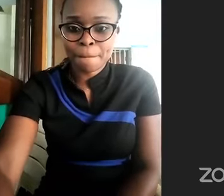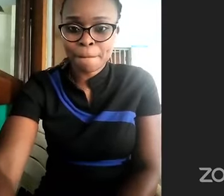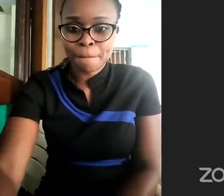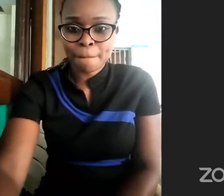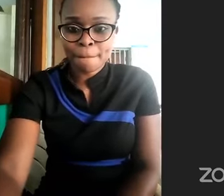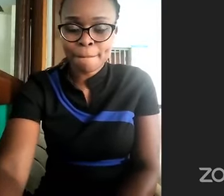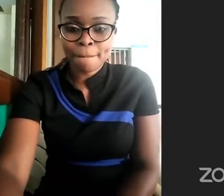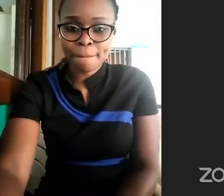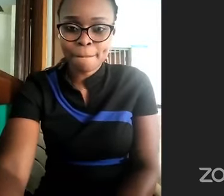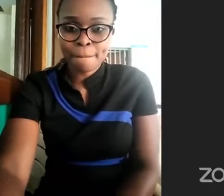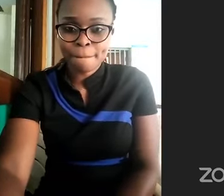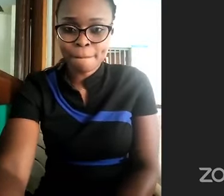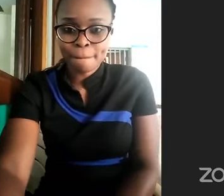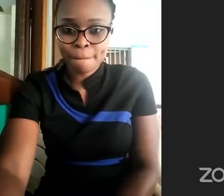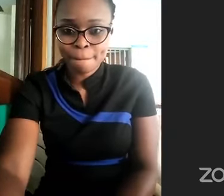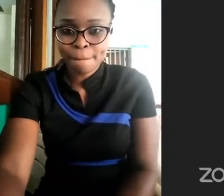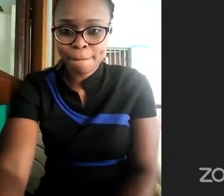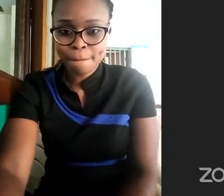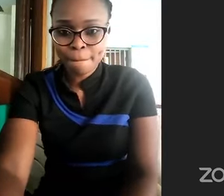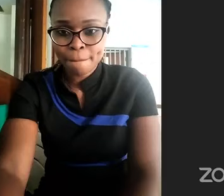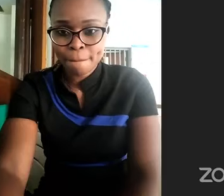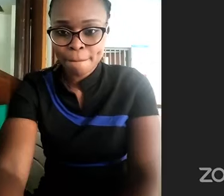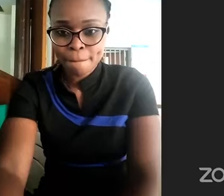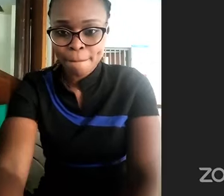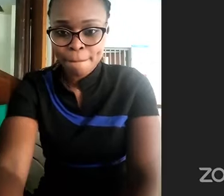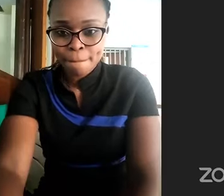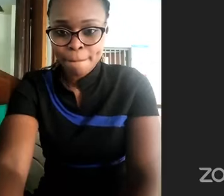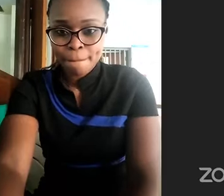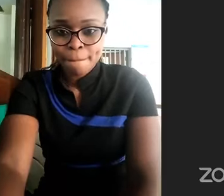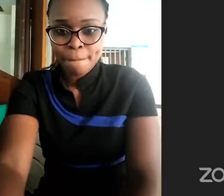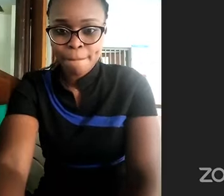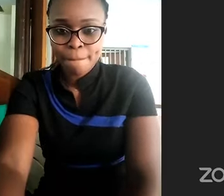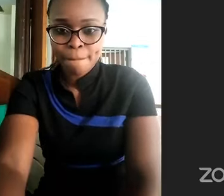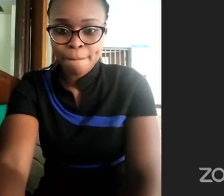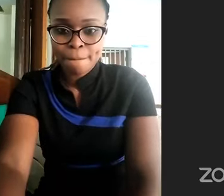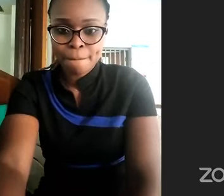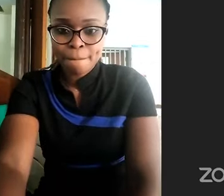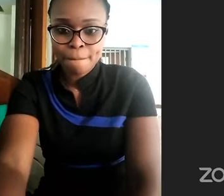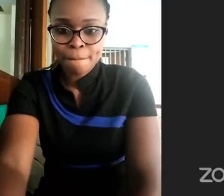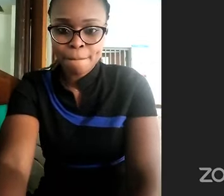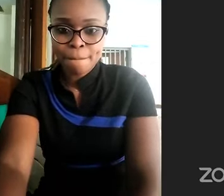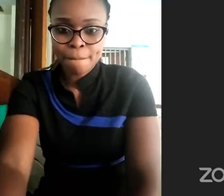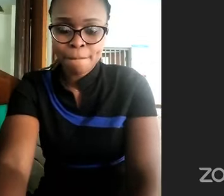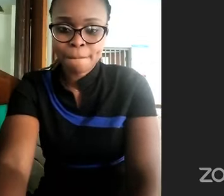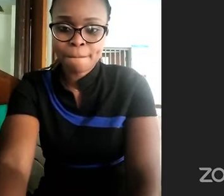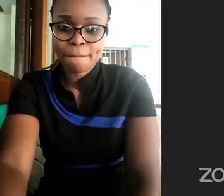Siri, who is Madam Florence, one of our presenters.